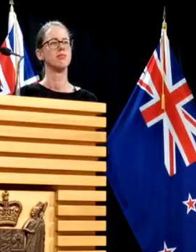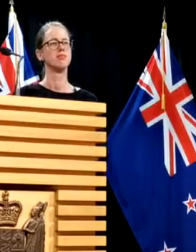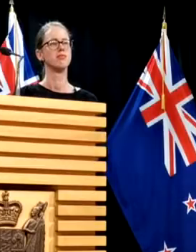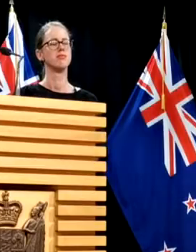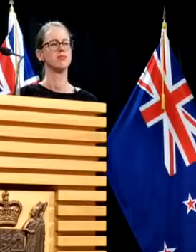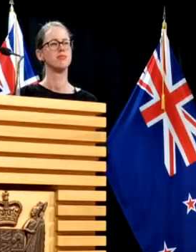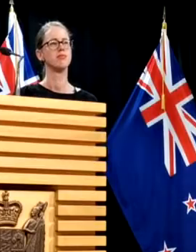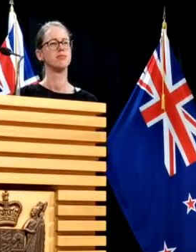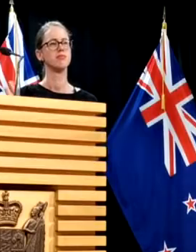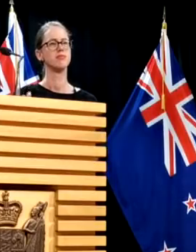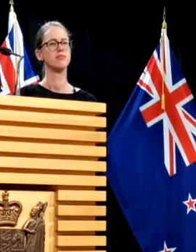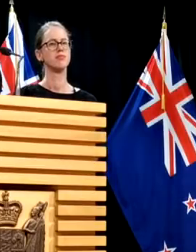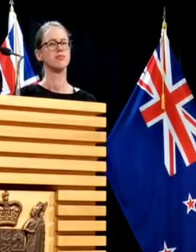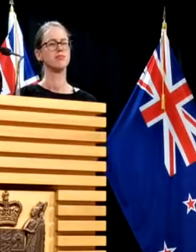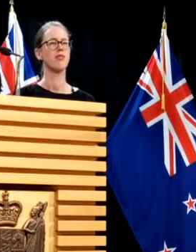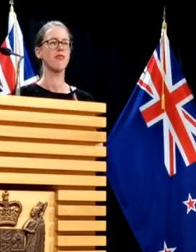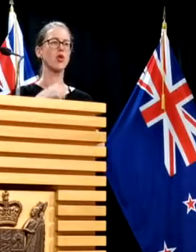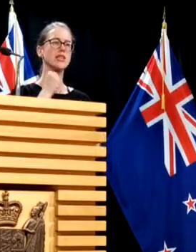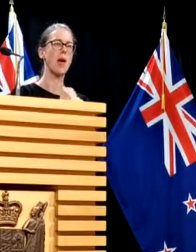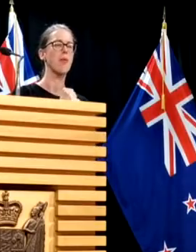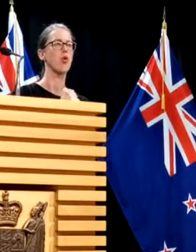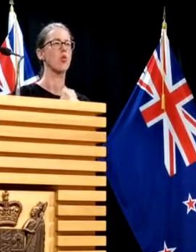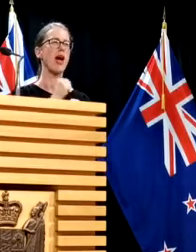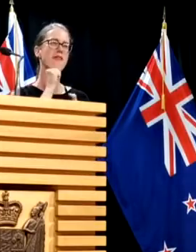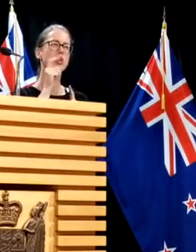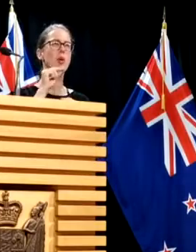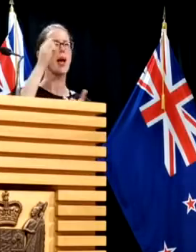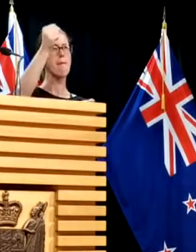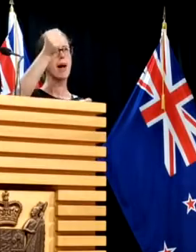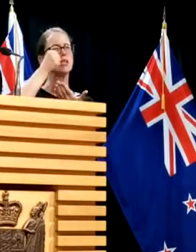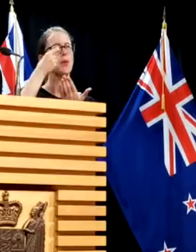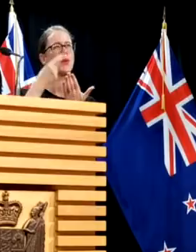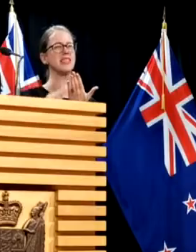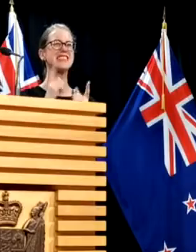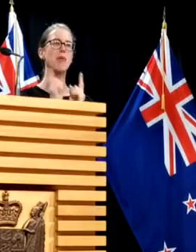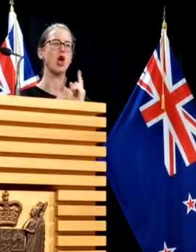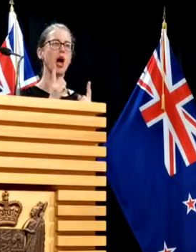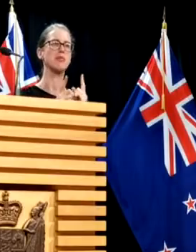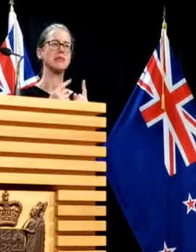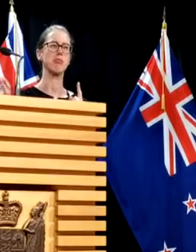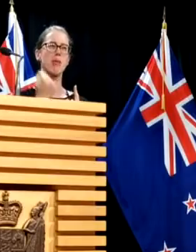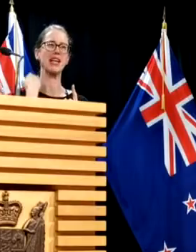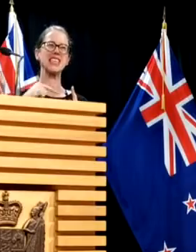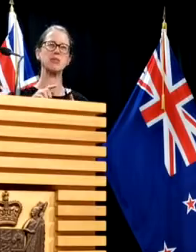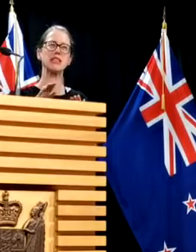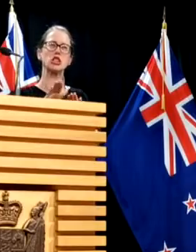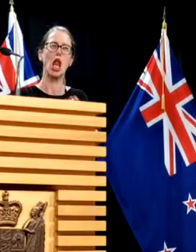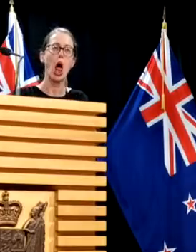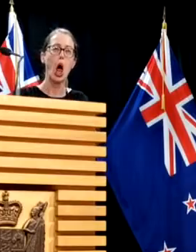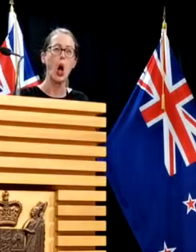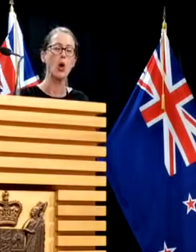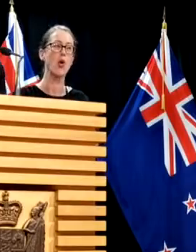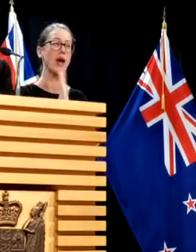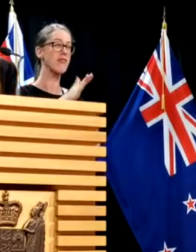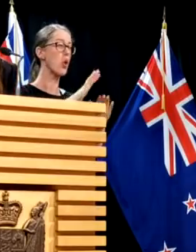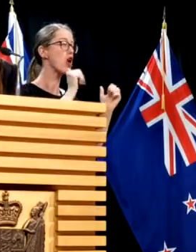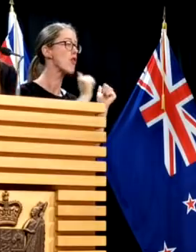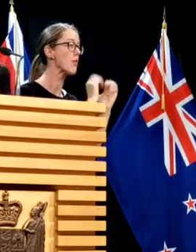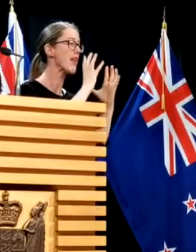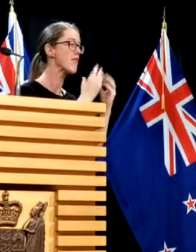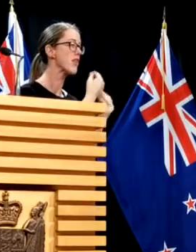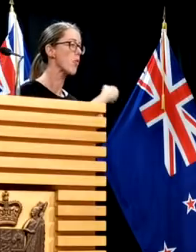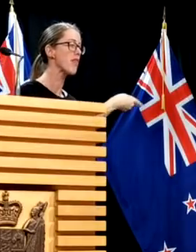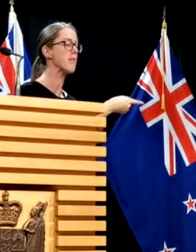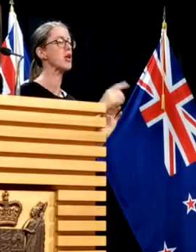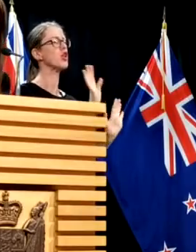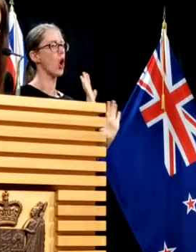be obliged in budget processes or in other areas that can really slow progress to form absolute consensus. How did